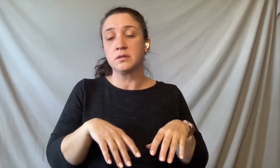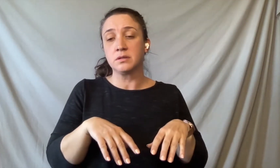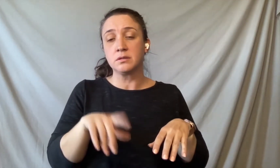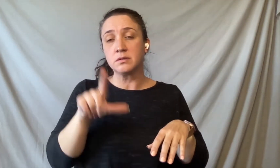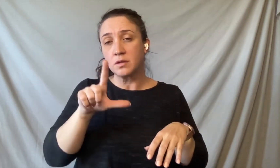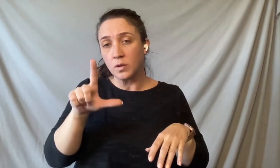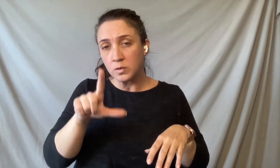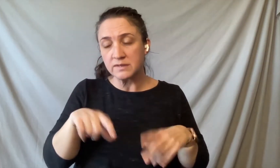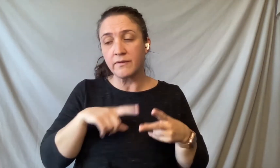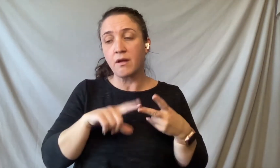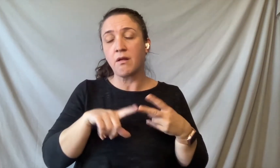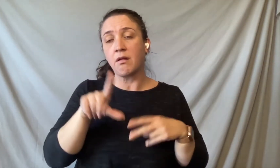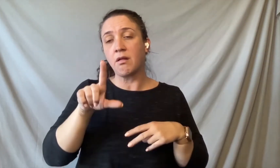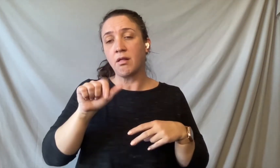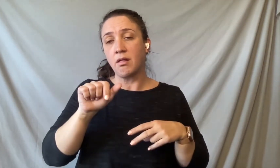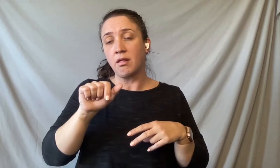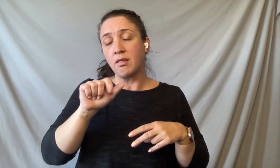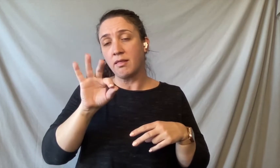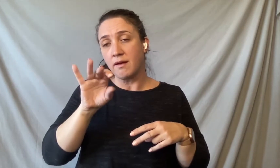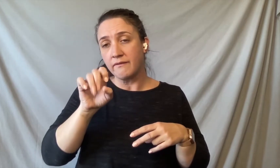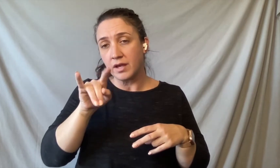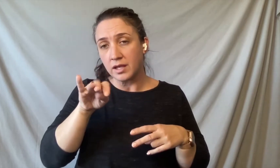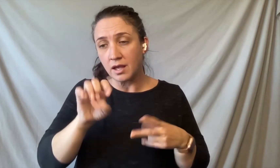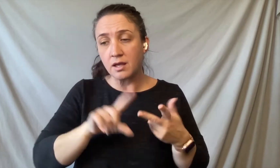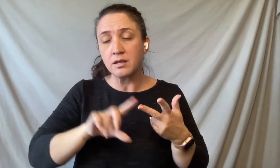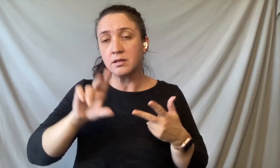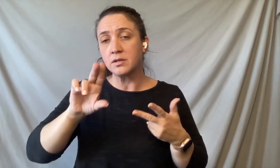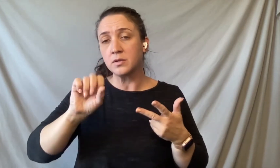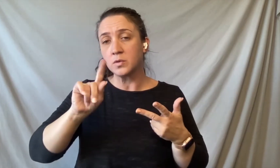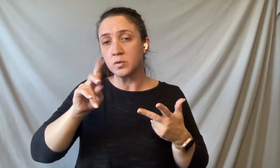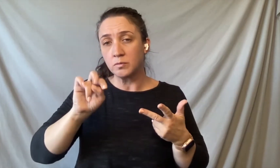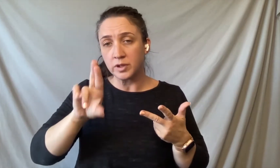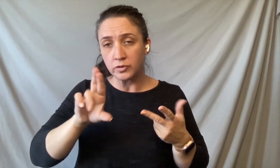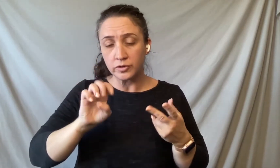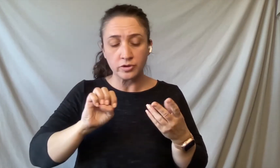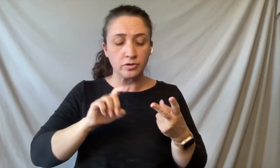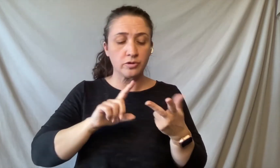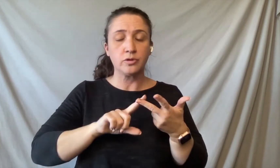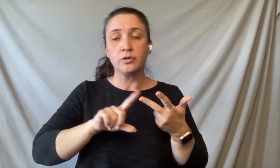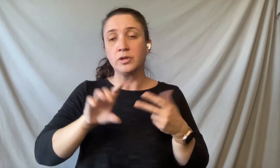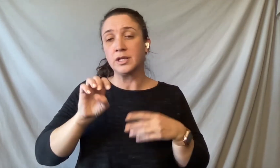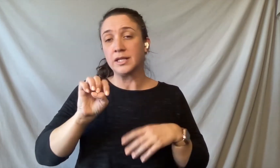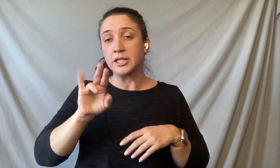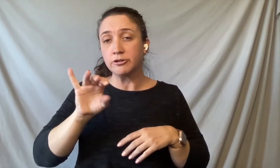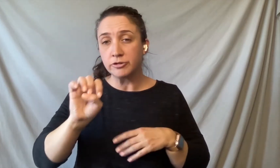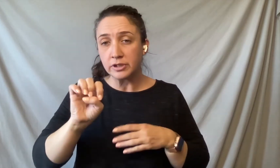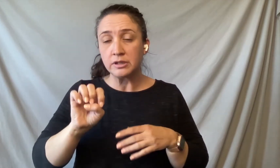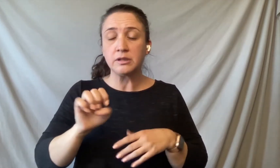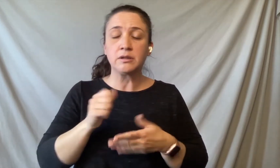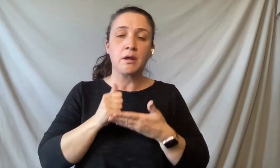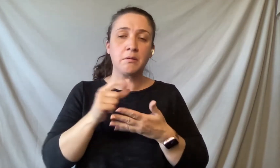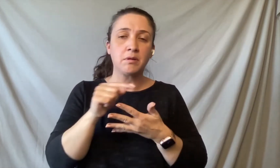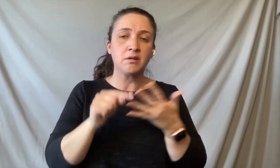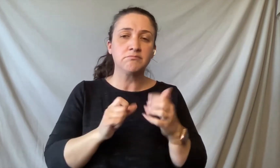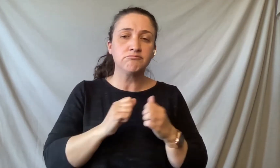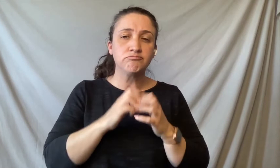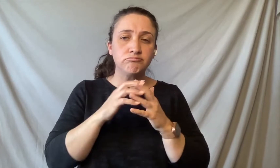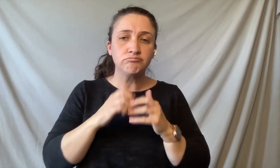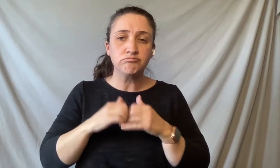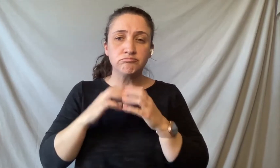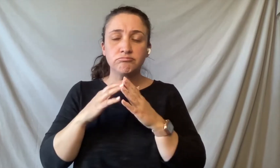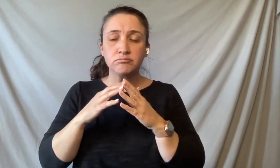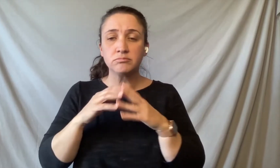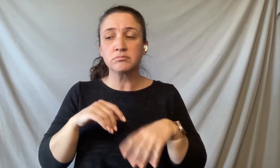Louisville, Lafayette, Superior, the town of Erie, into helping them launch and provide the